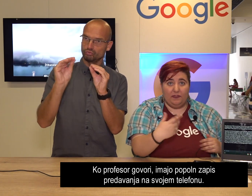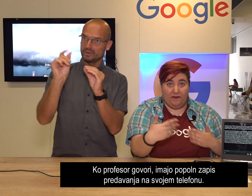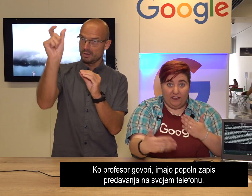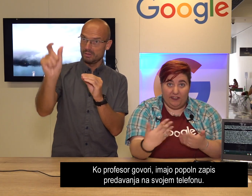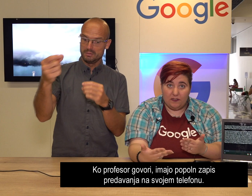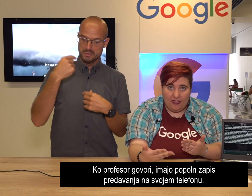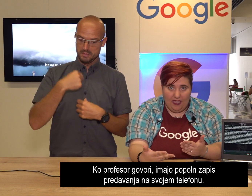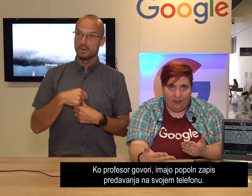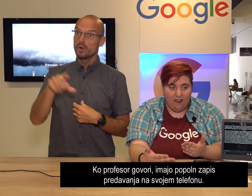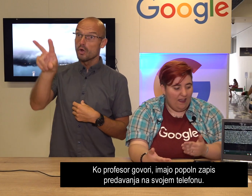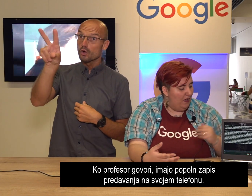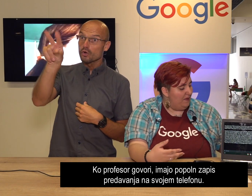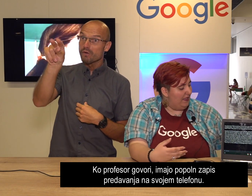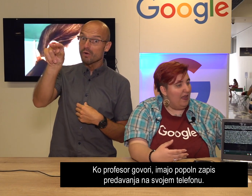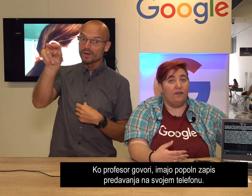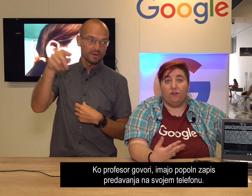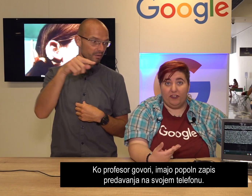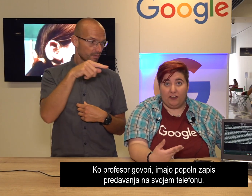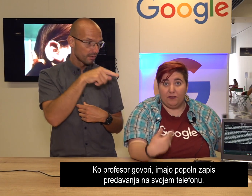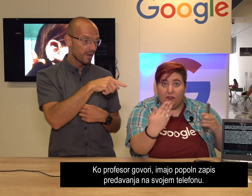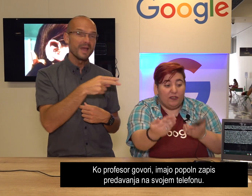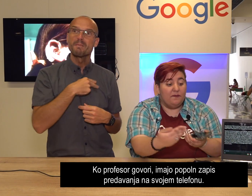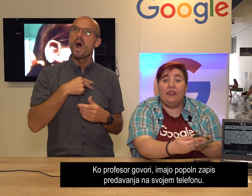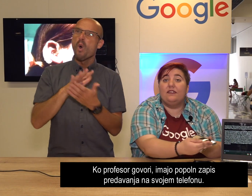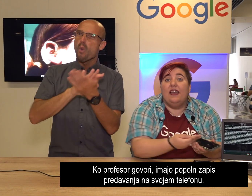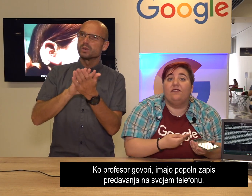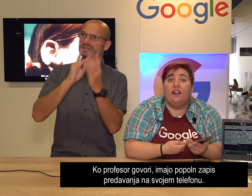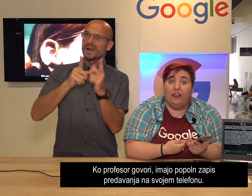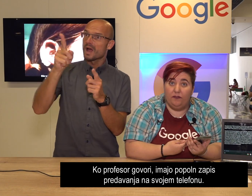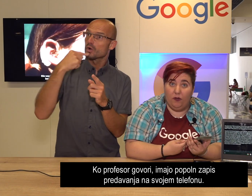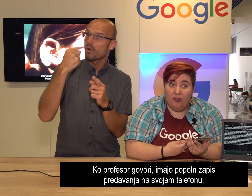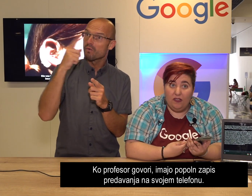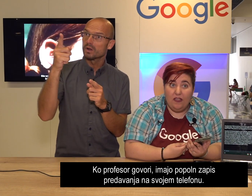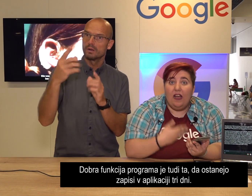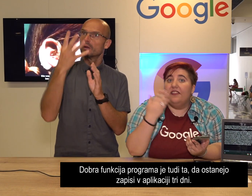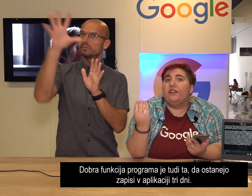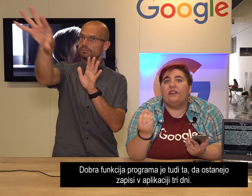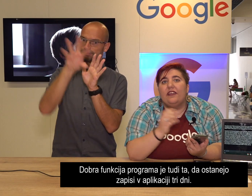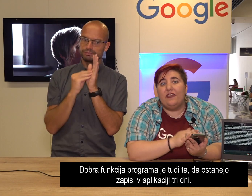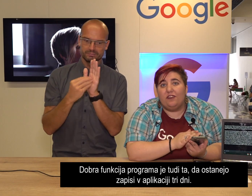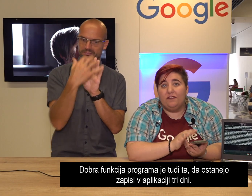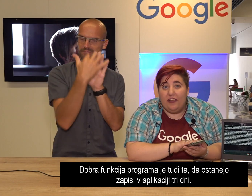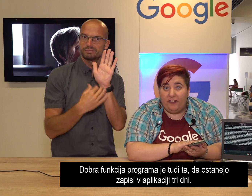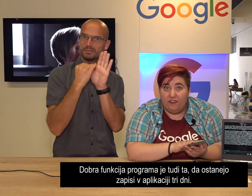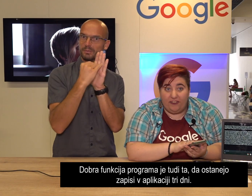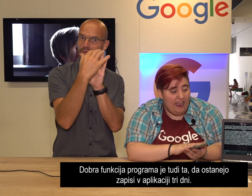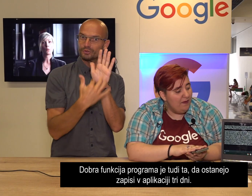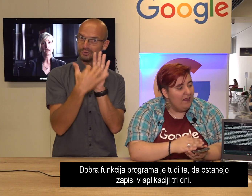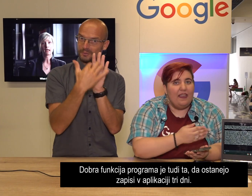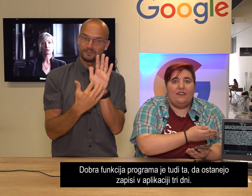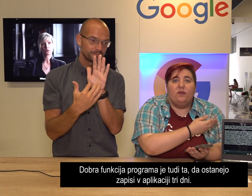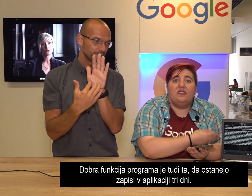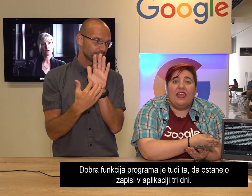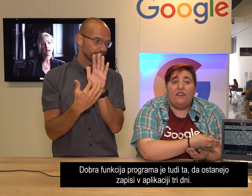then as the professor is speaking, they can have a full transcription of what's being said right on their phone. Another great feature of Live